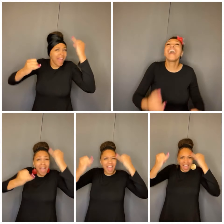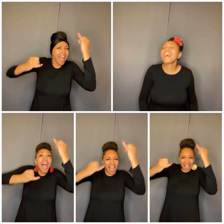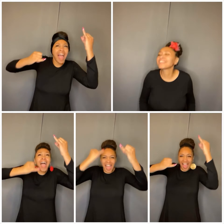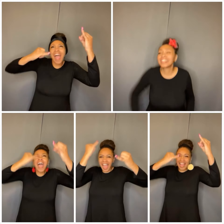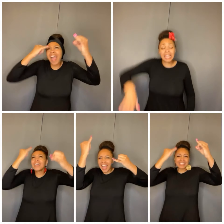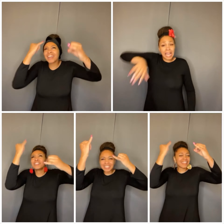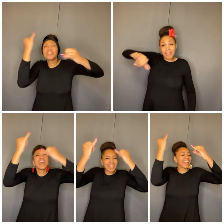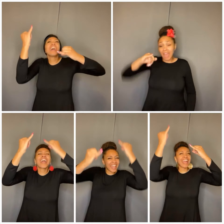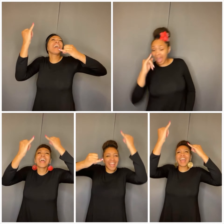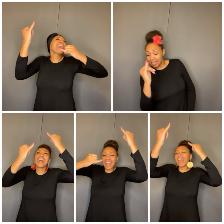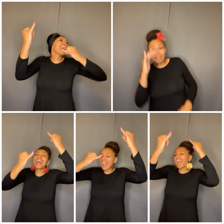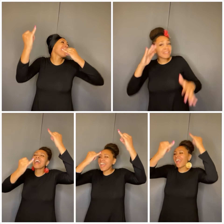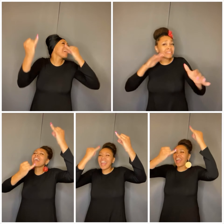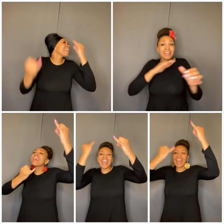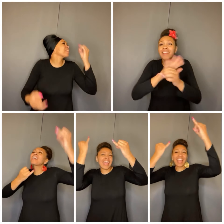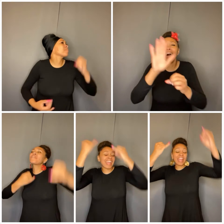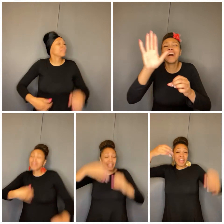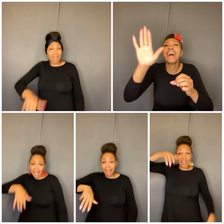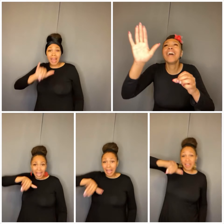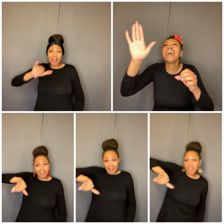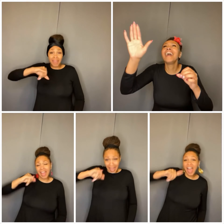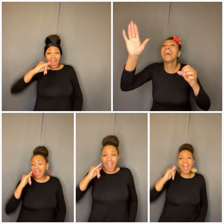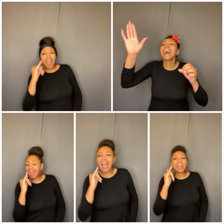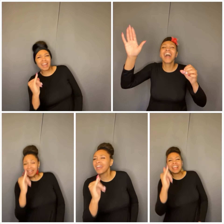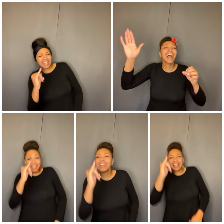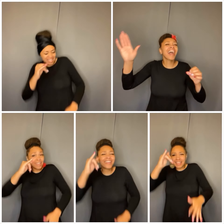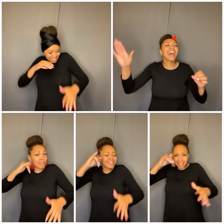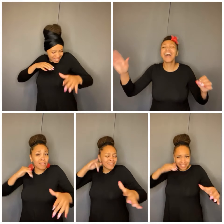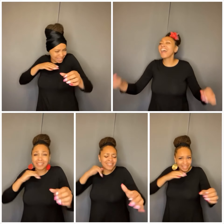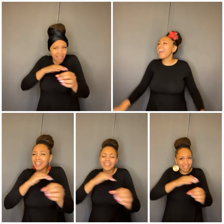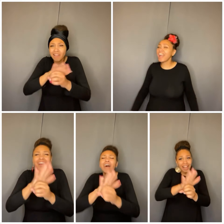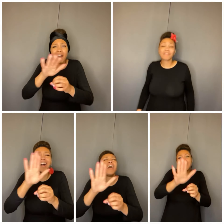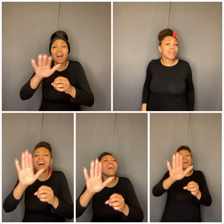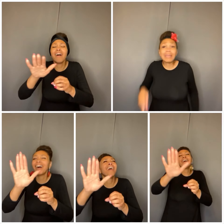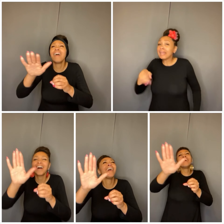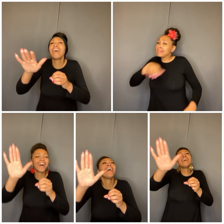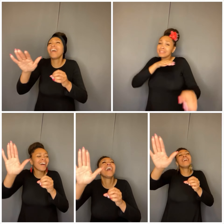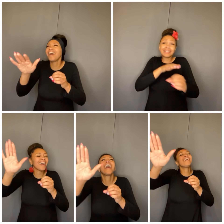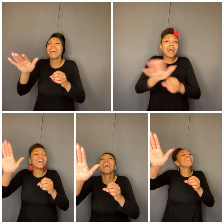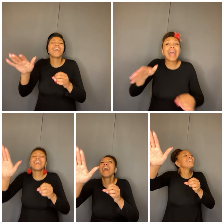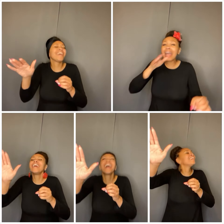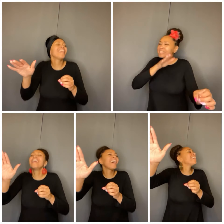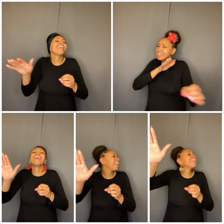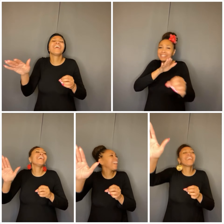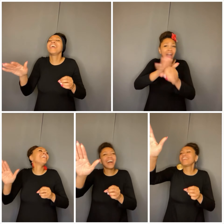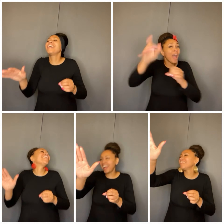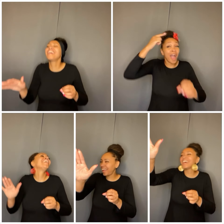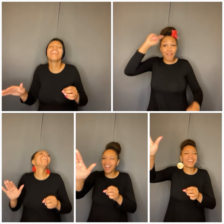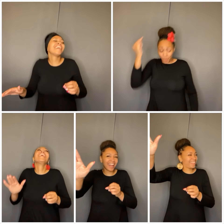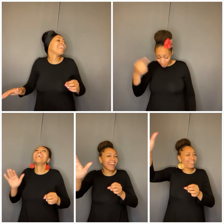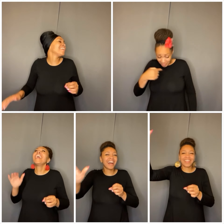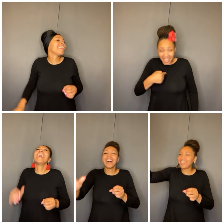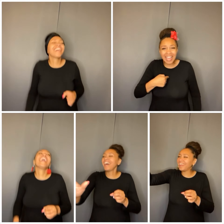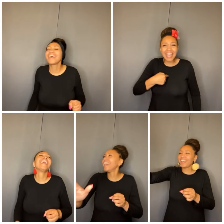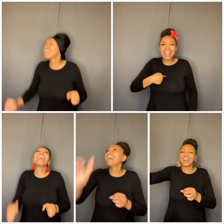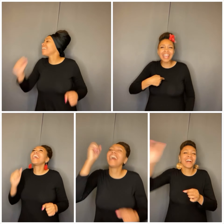my life And that is enough That is enough It's enough of me